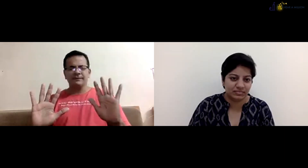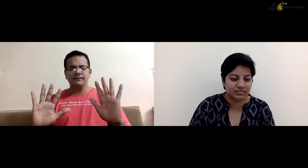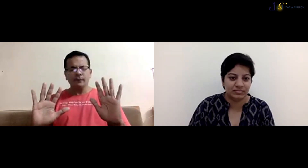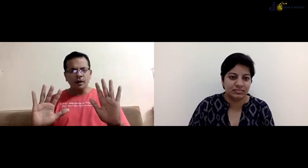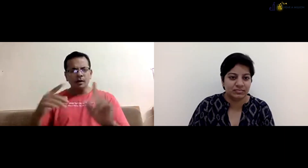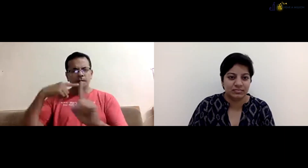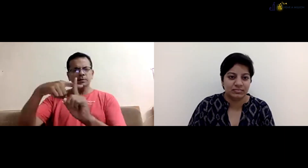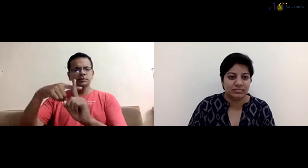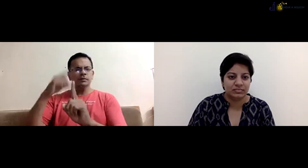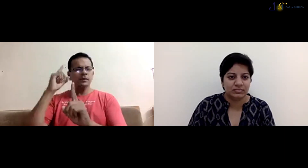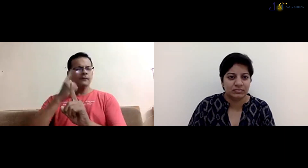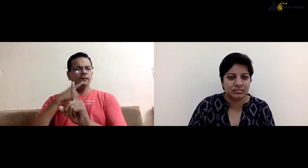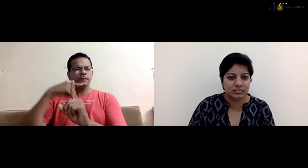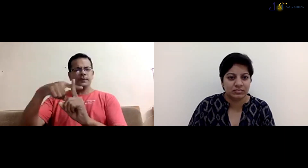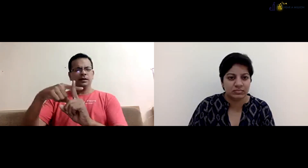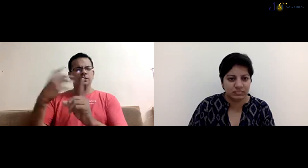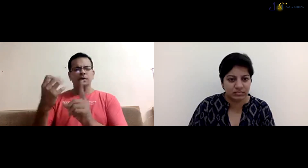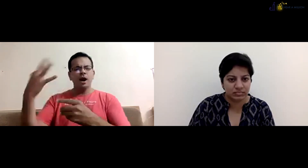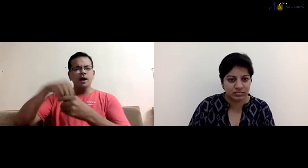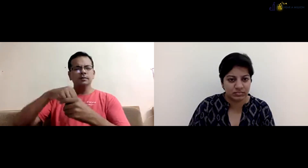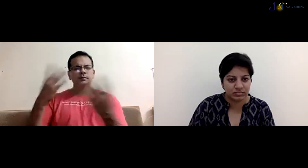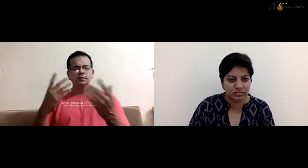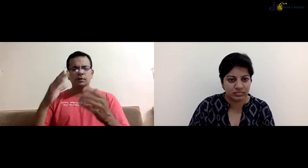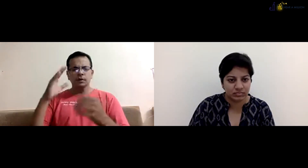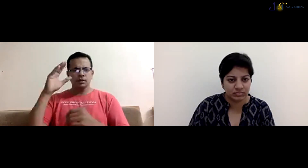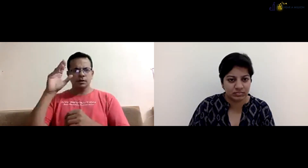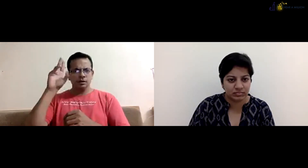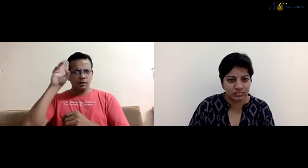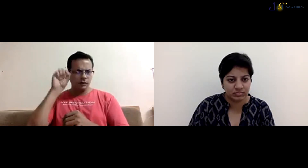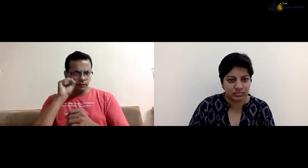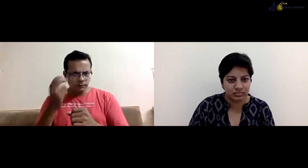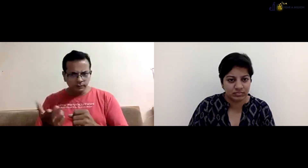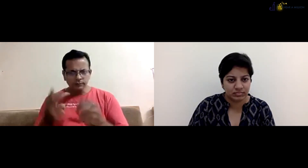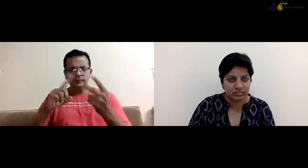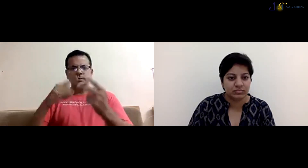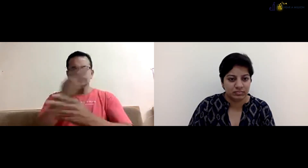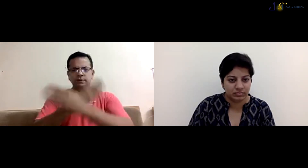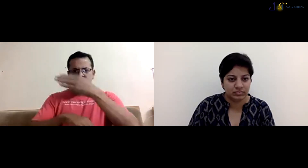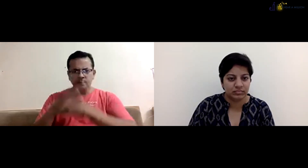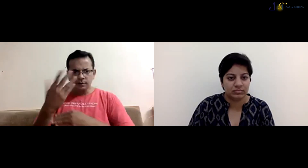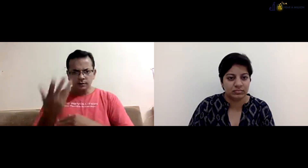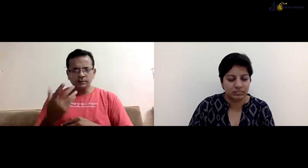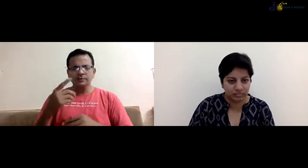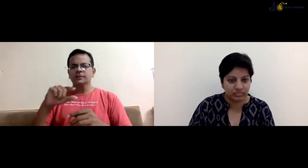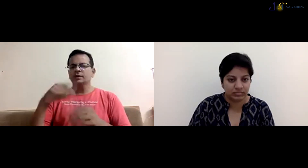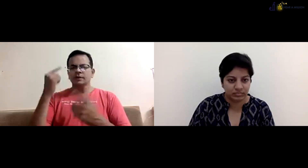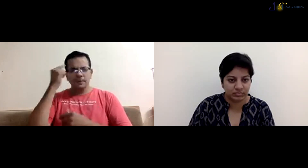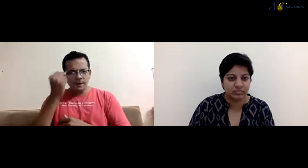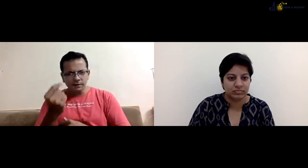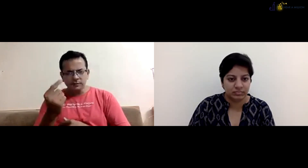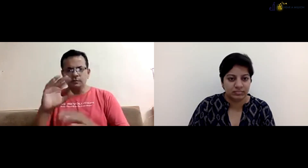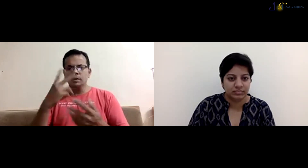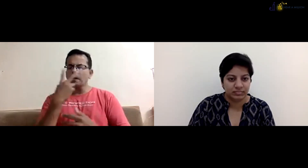lot of deaf people, right? But deaf people along with the Usher syndrome or